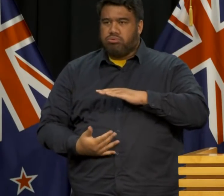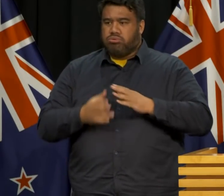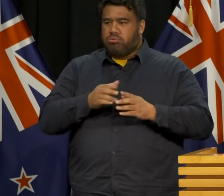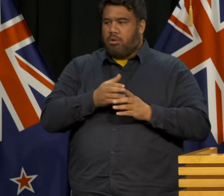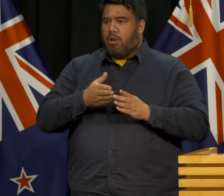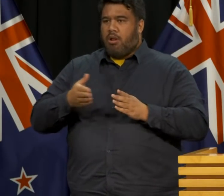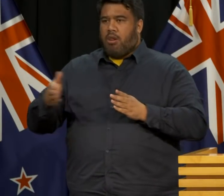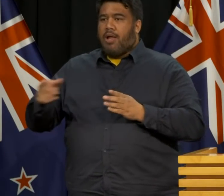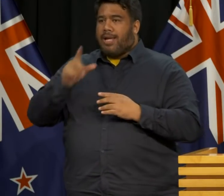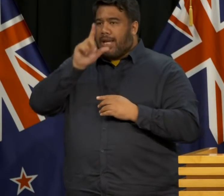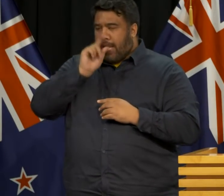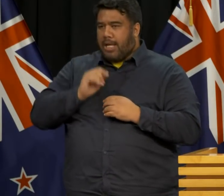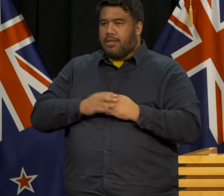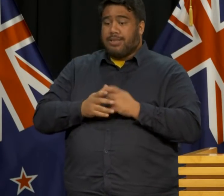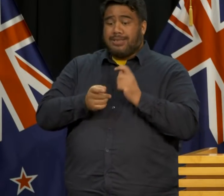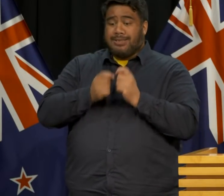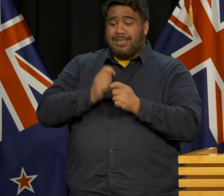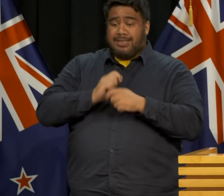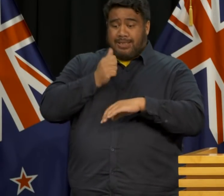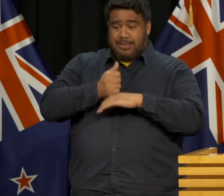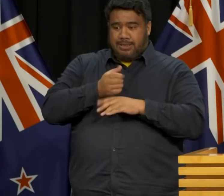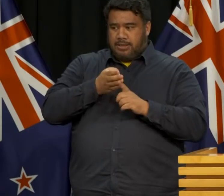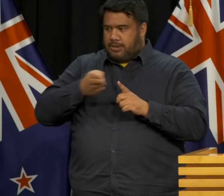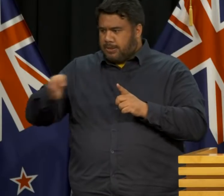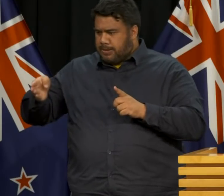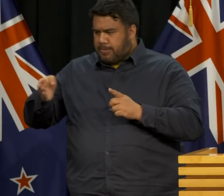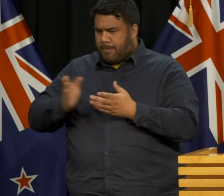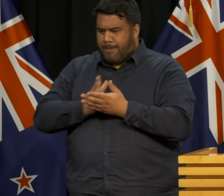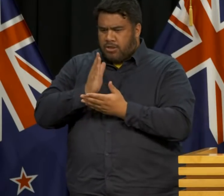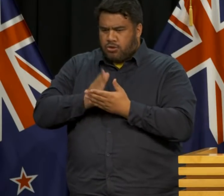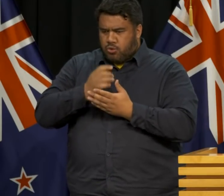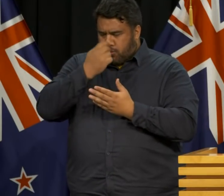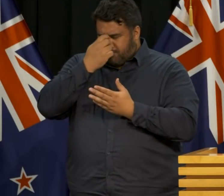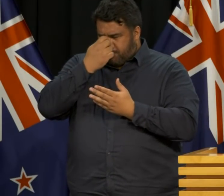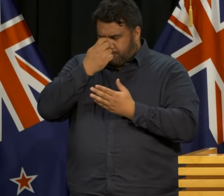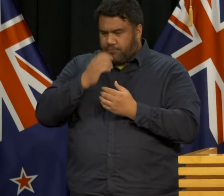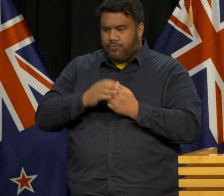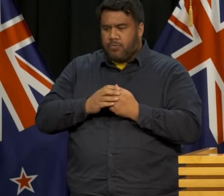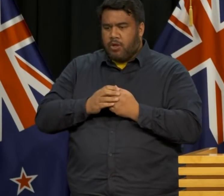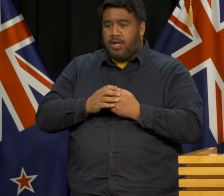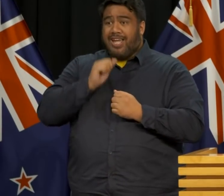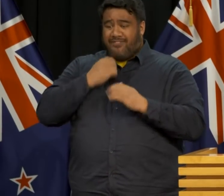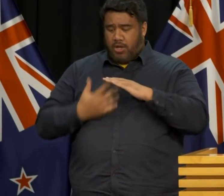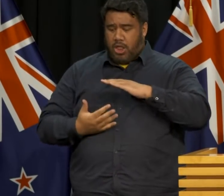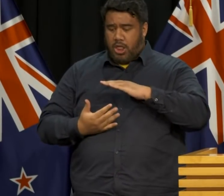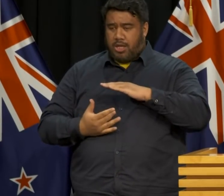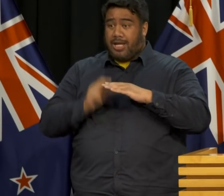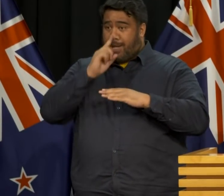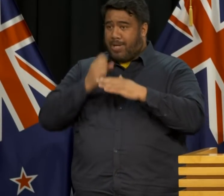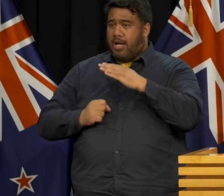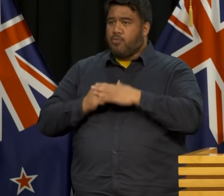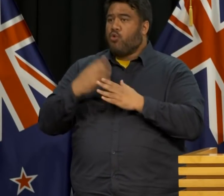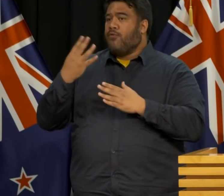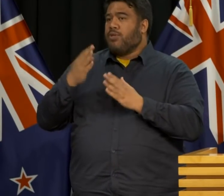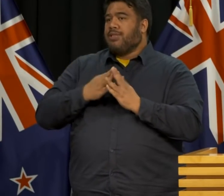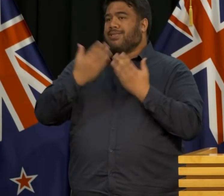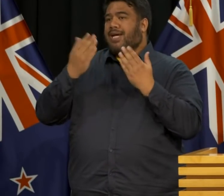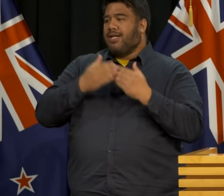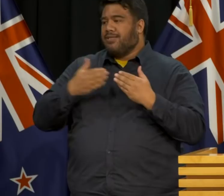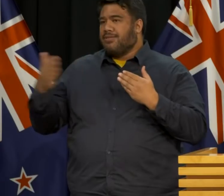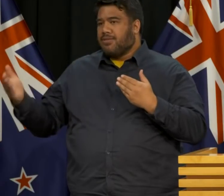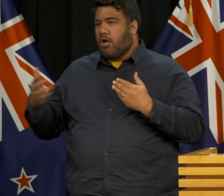the testing regime has been carefully designed to allow for the fact that the incubation period can be up to 14 days. And